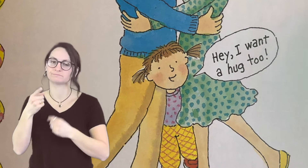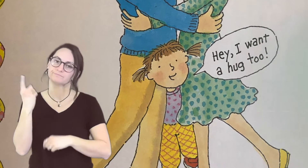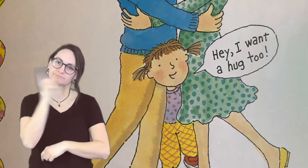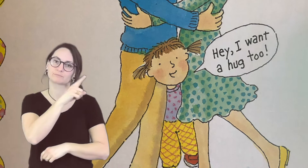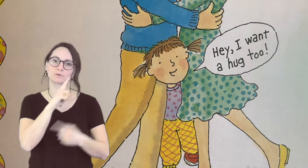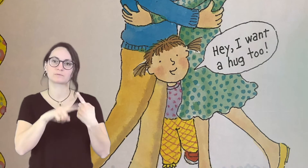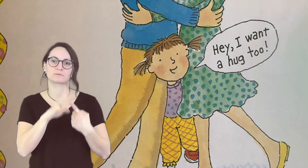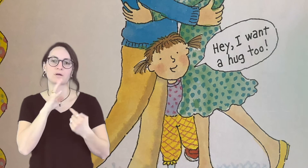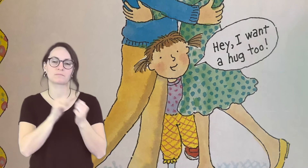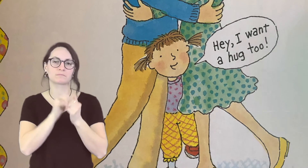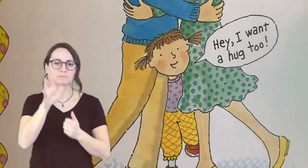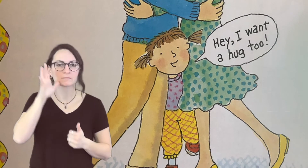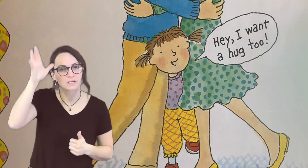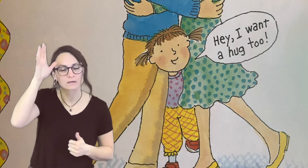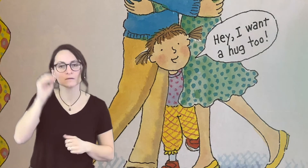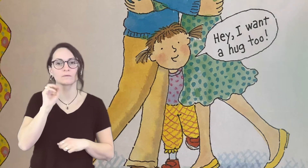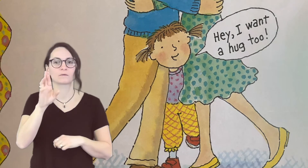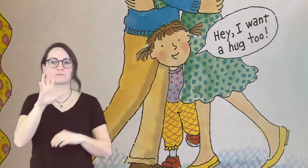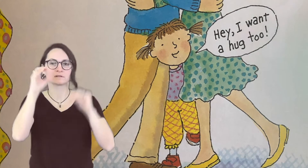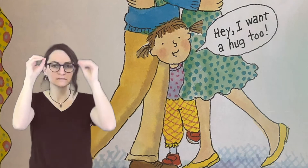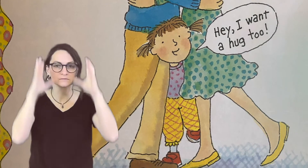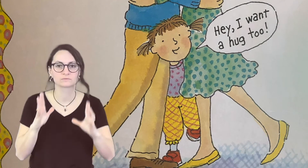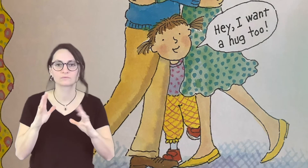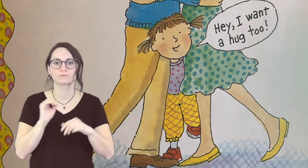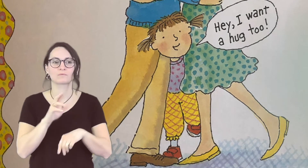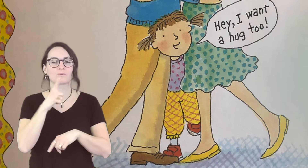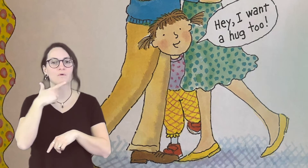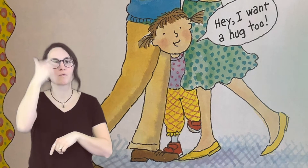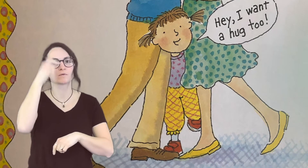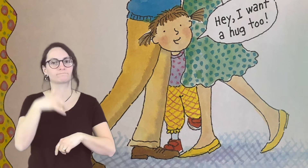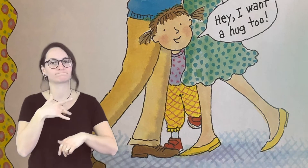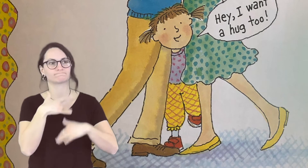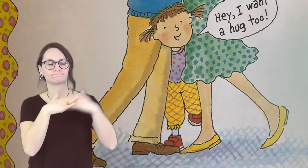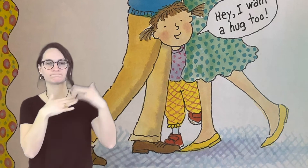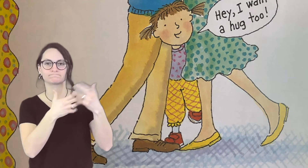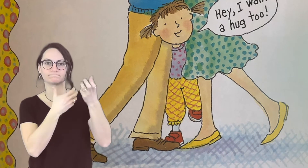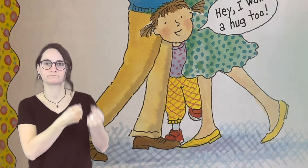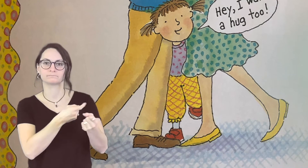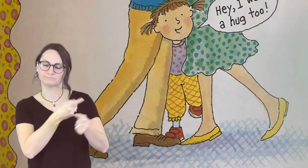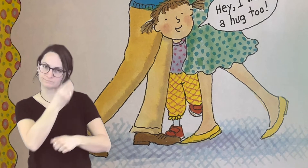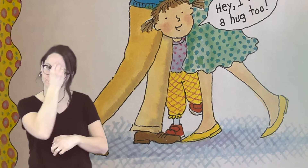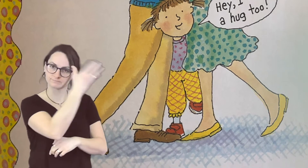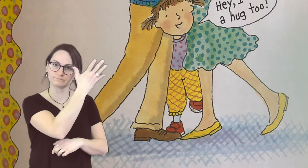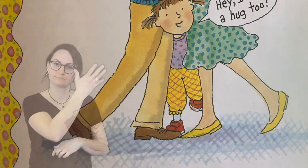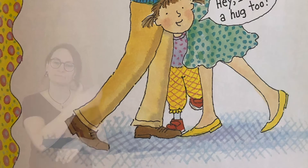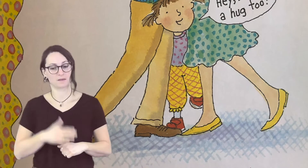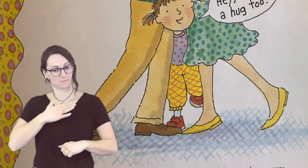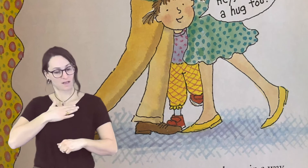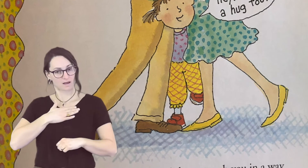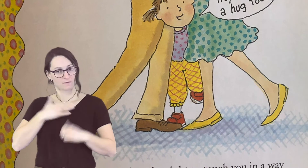another grown-up. Your body belongs to you, and you should say who touches it.